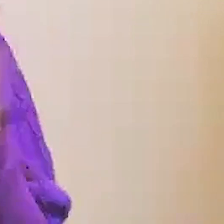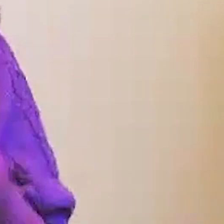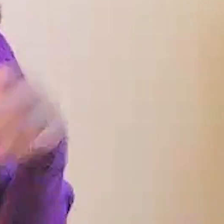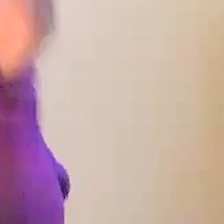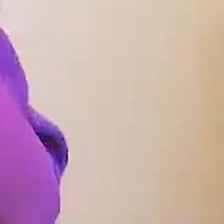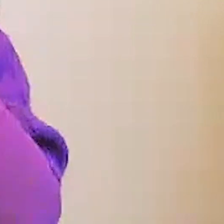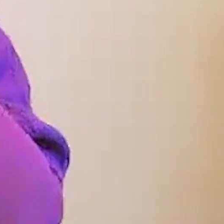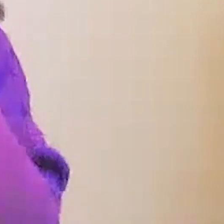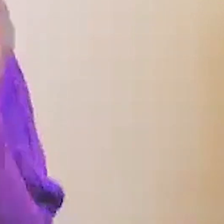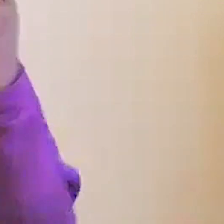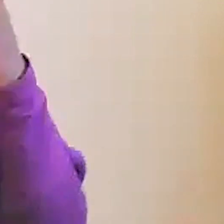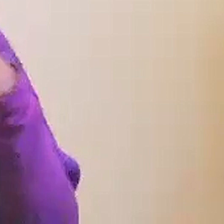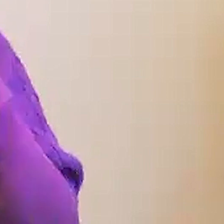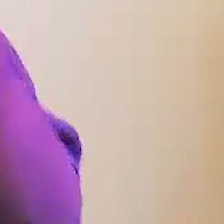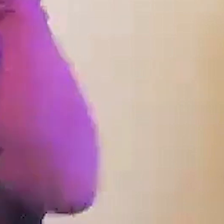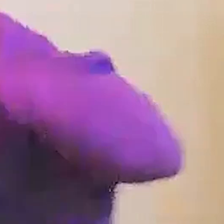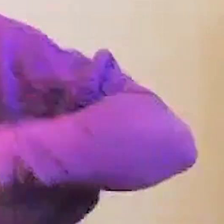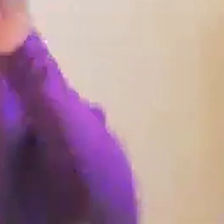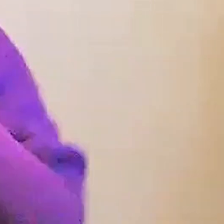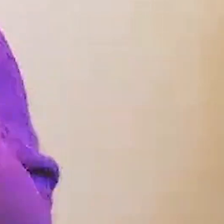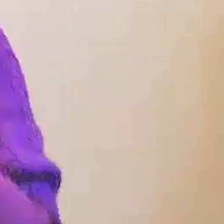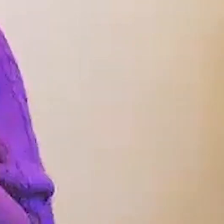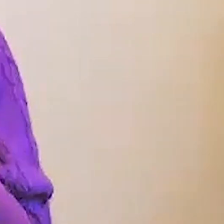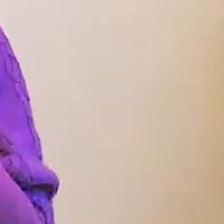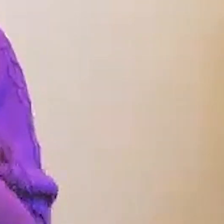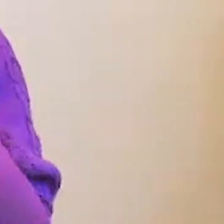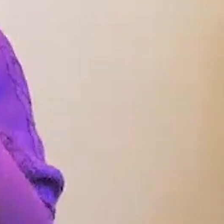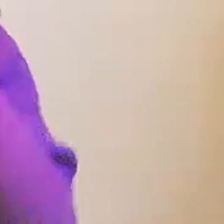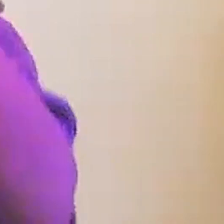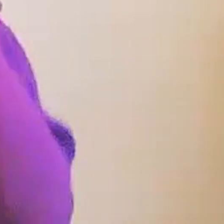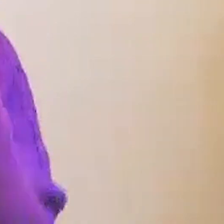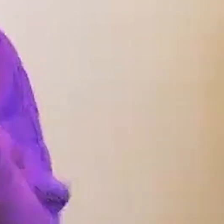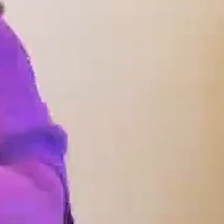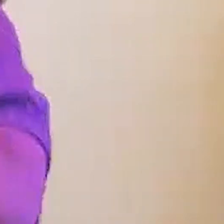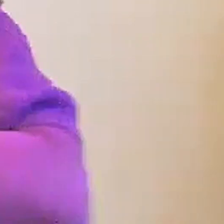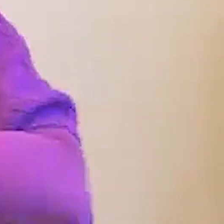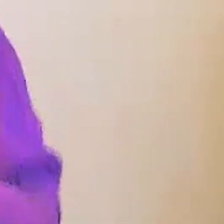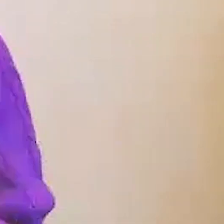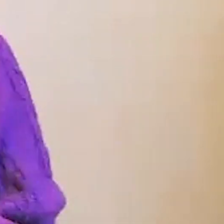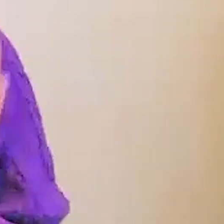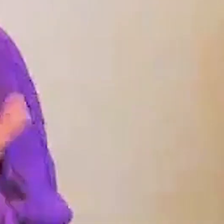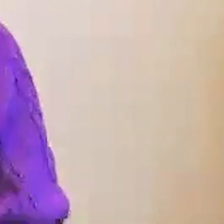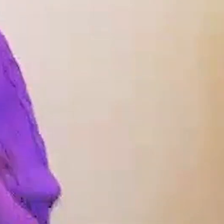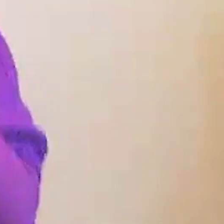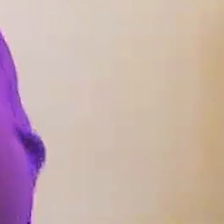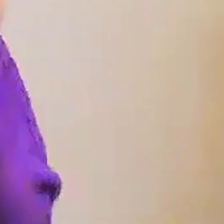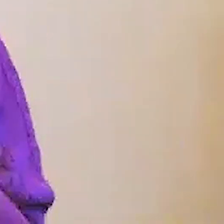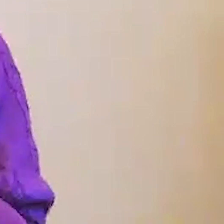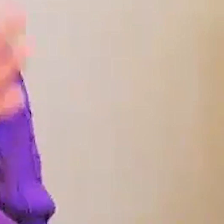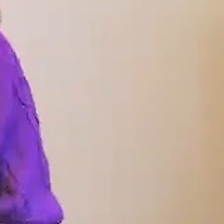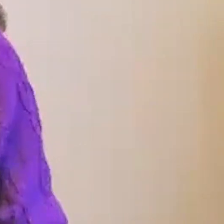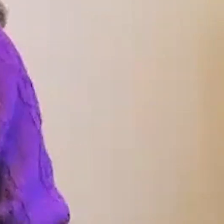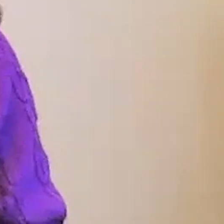Loss of hearing in both ears. The range of hearing loss or decibel level loss ranges. So that's how